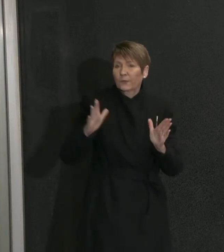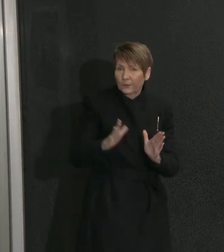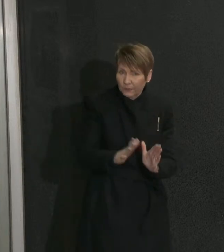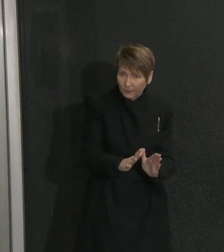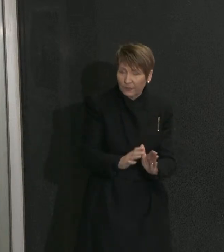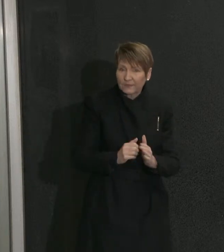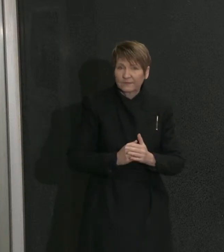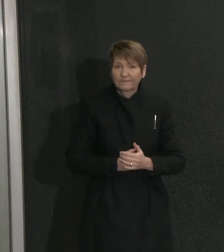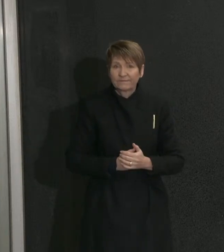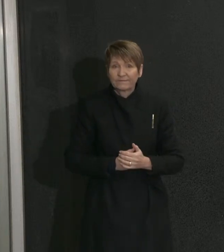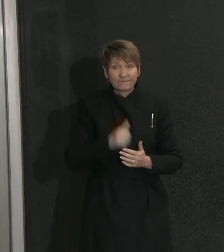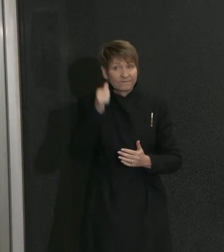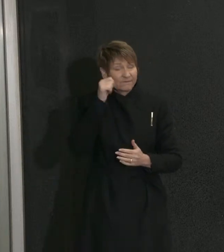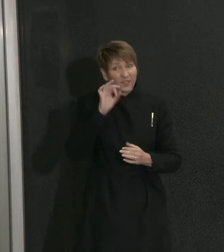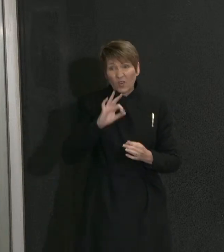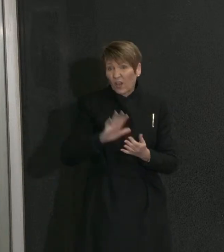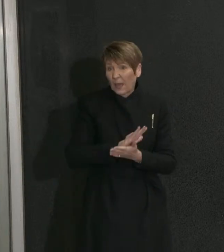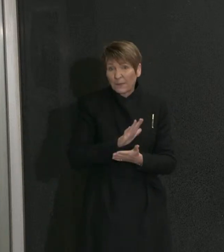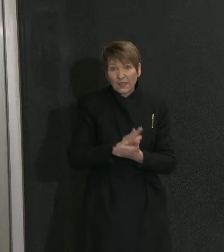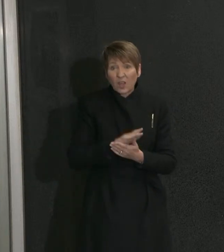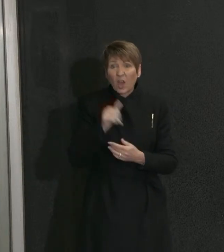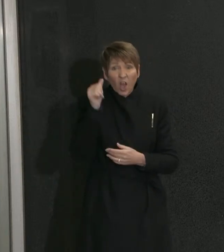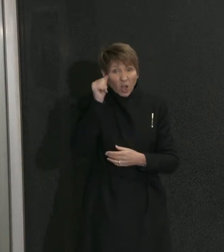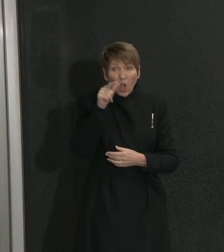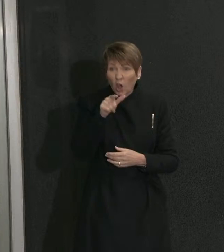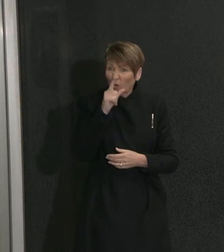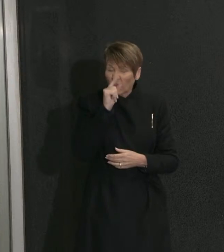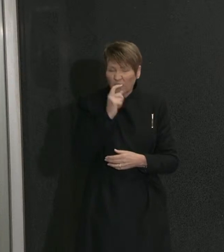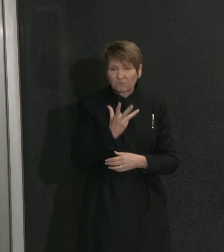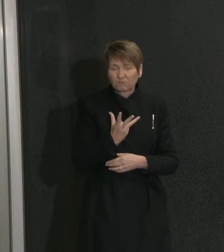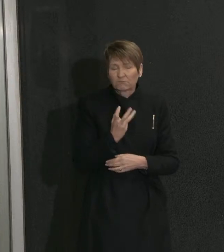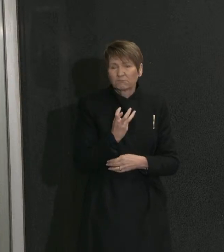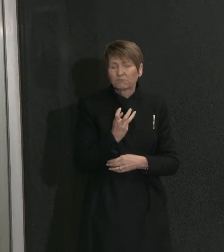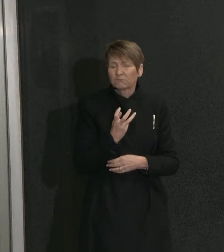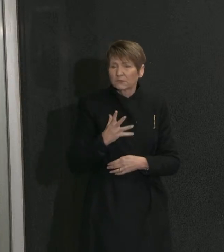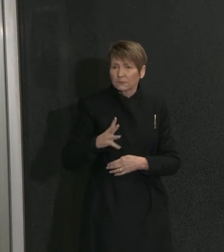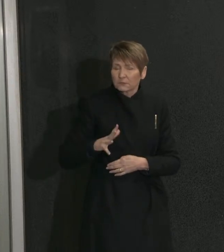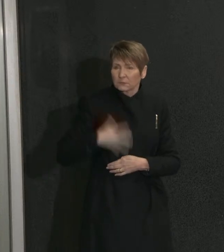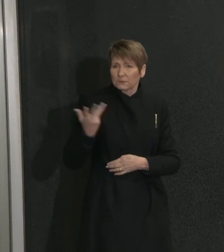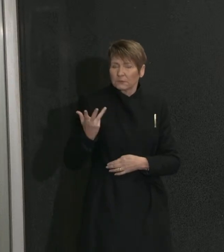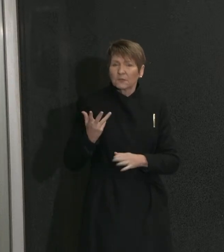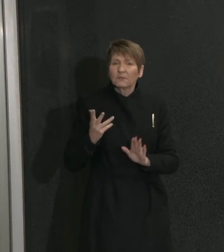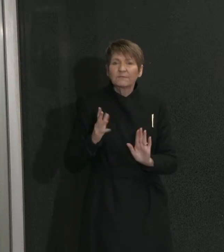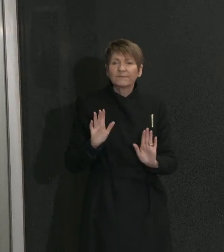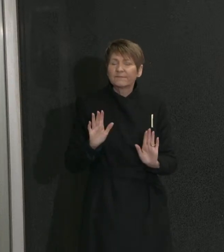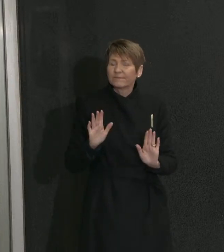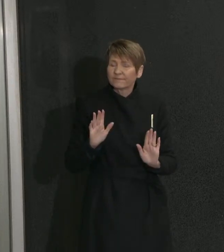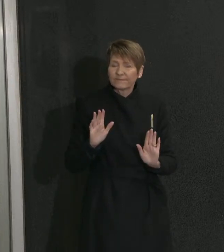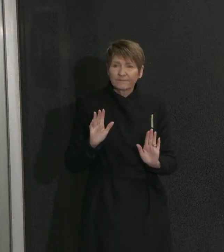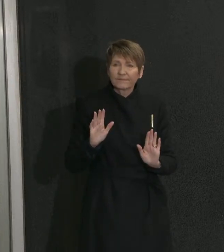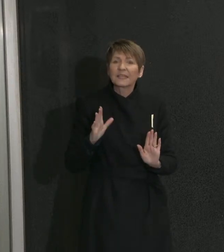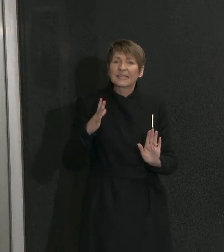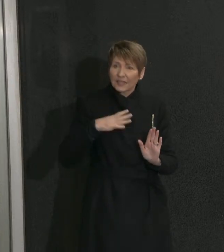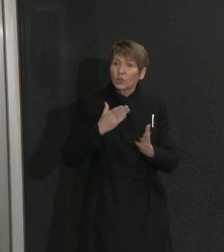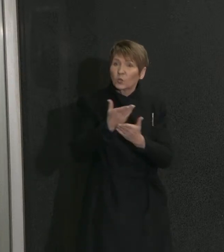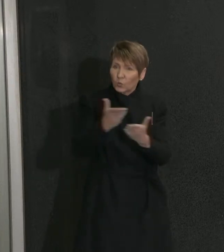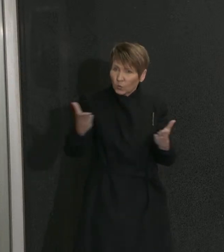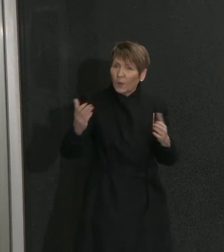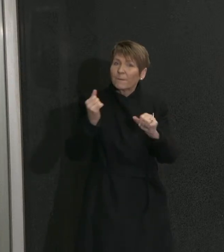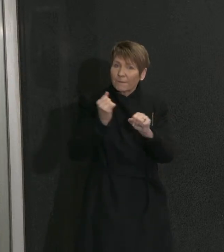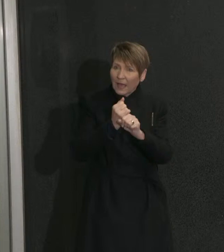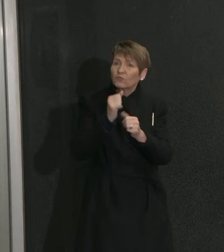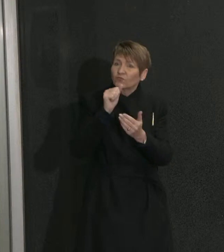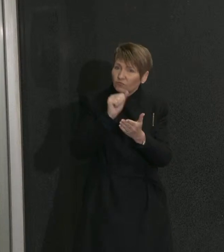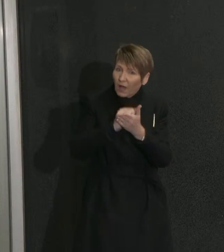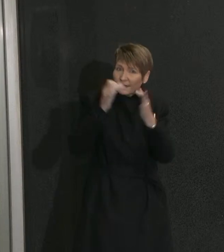you can't deny it. As unhappy as you might be, you can't wish the thing away. That's why everyone making good choices, everyone doing the right thing